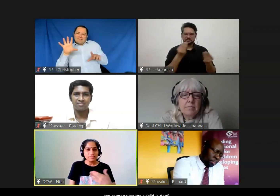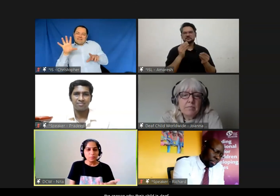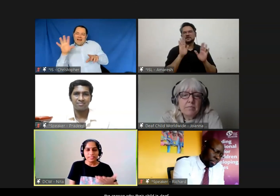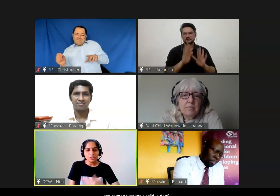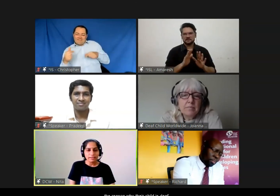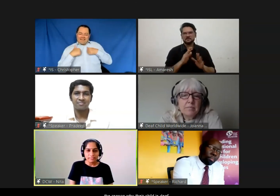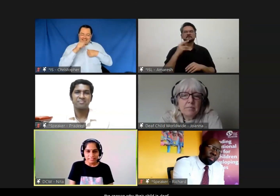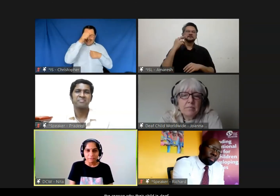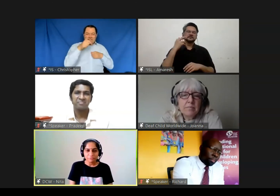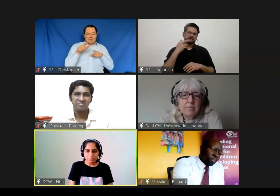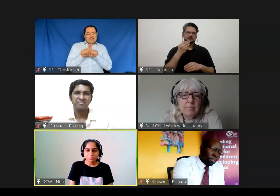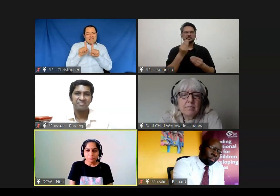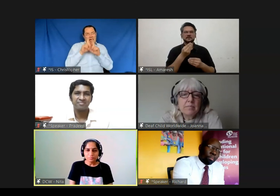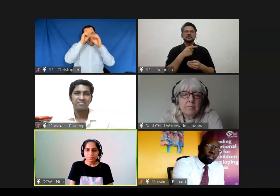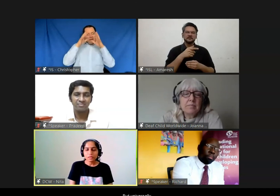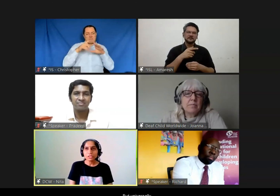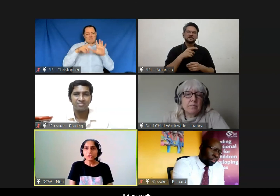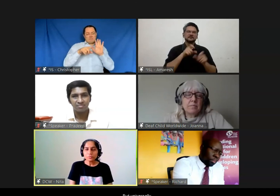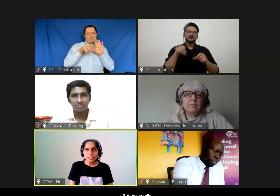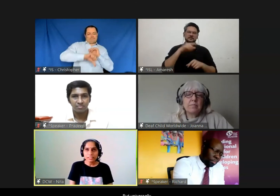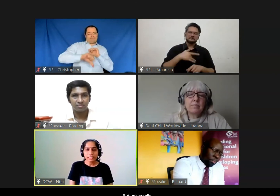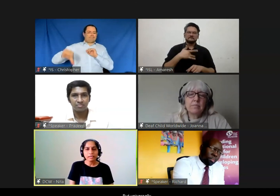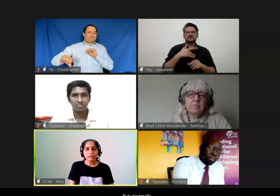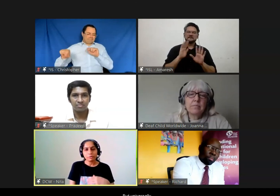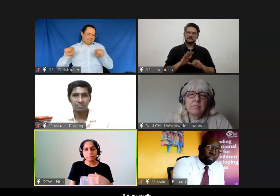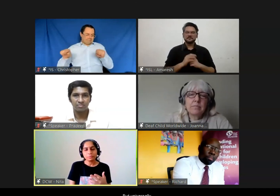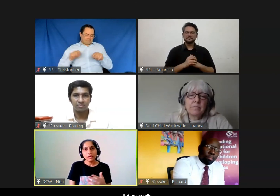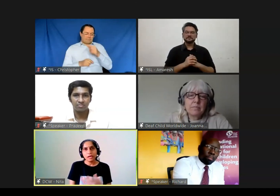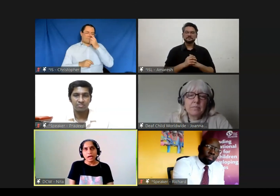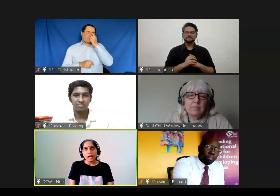the reason why their child is deaf. But universally,